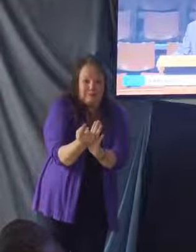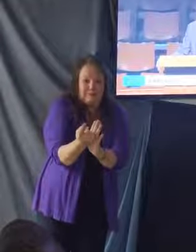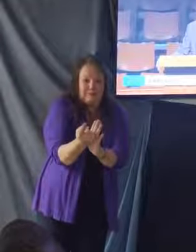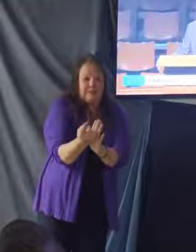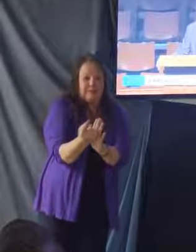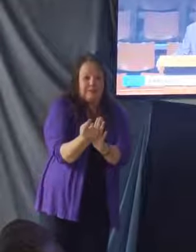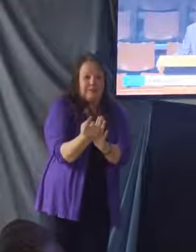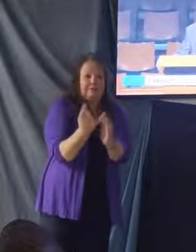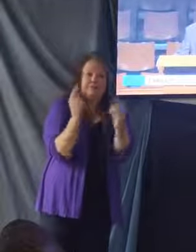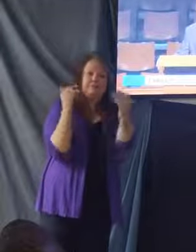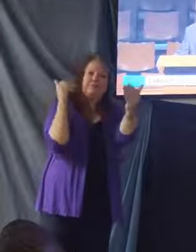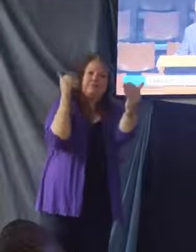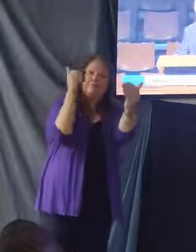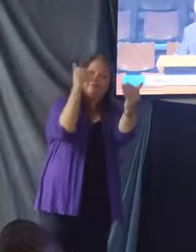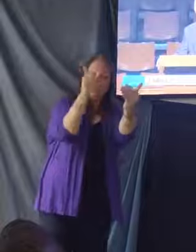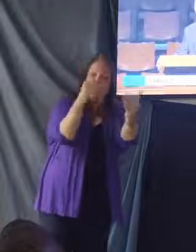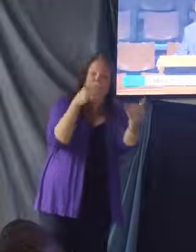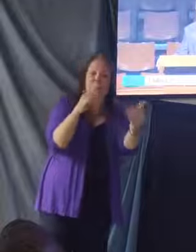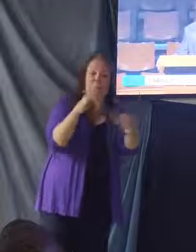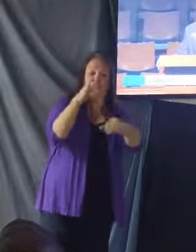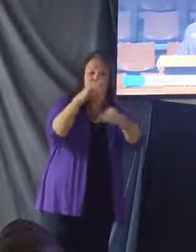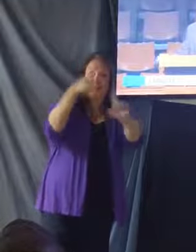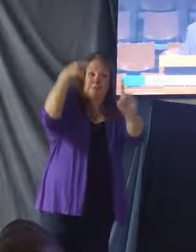We're moving toward where Paul will go